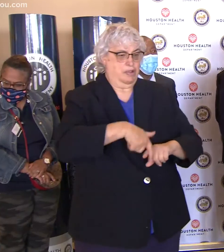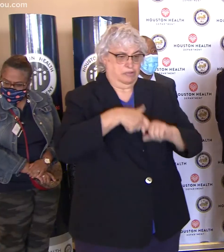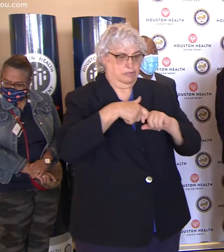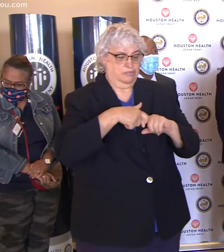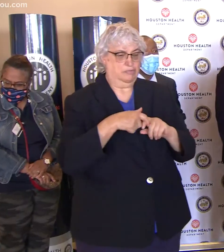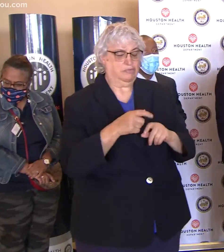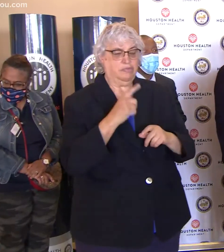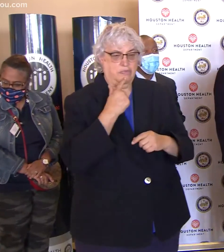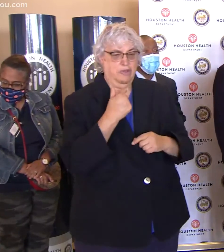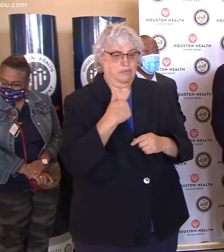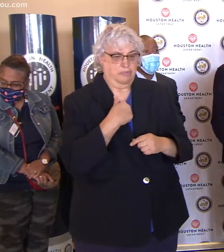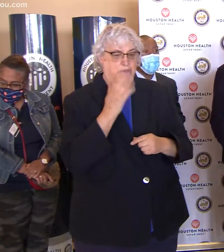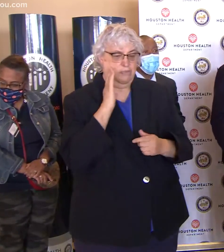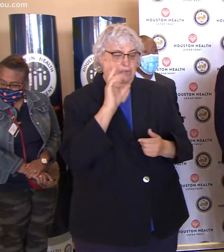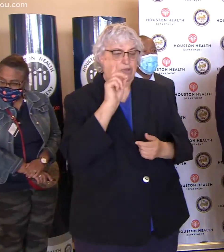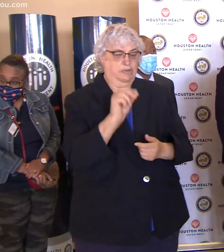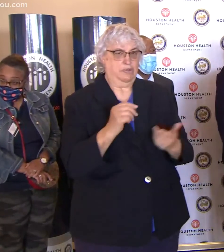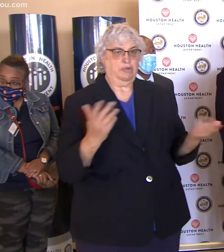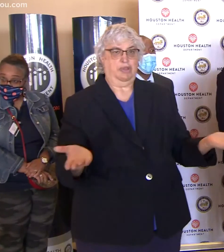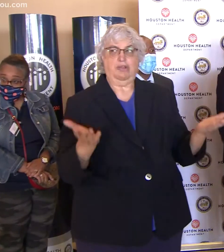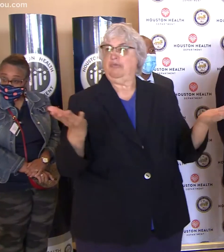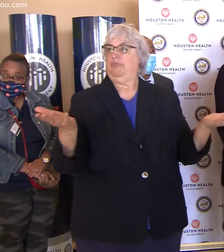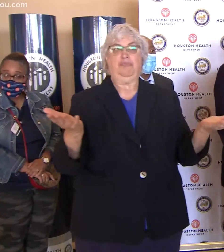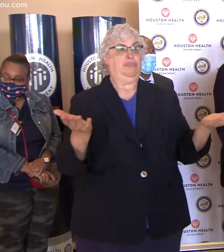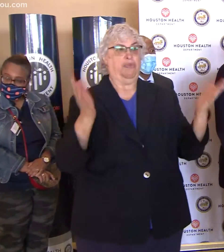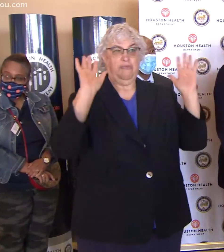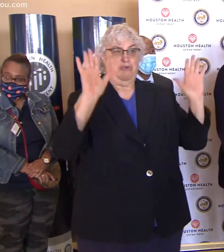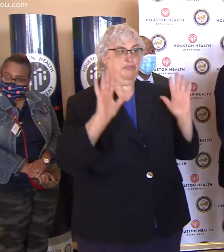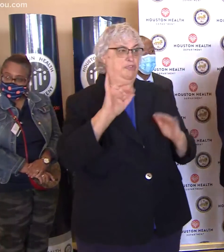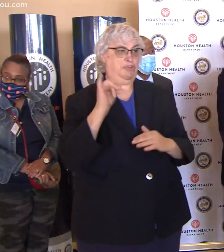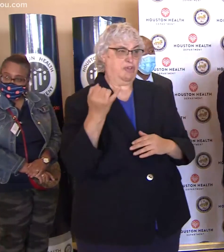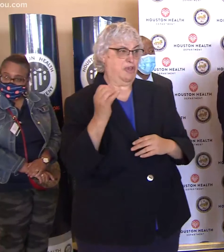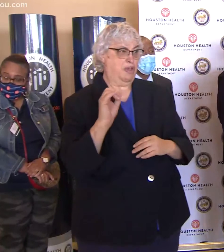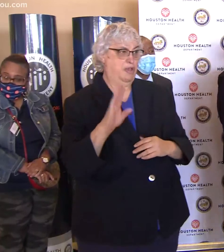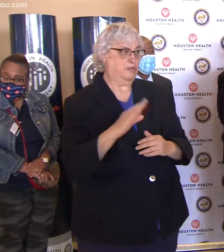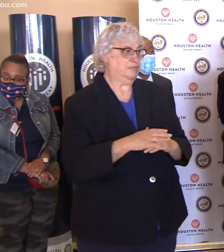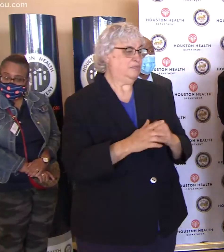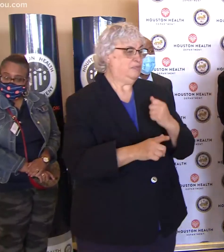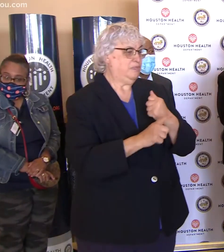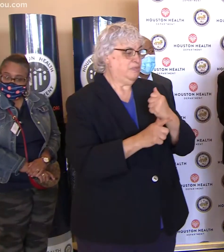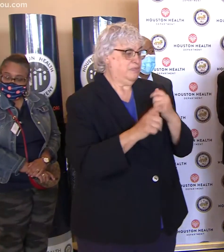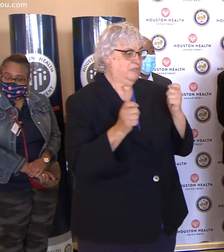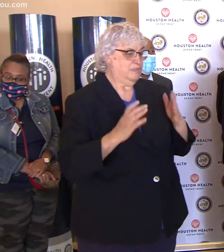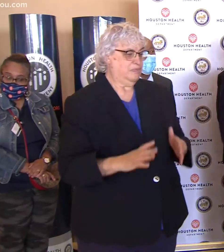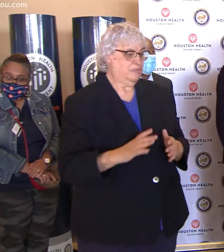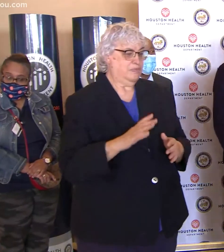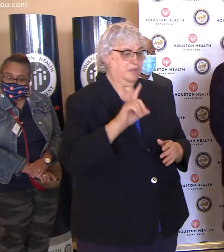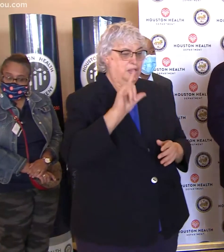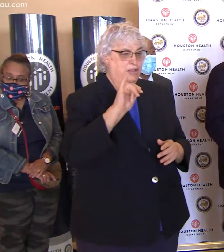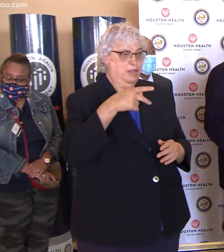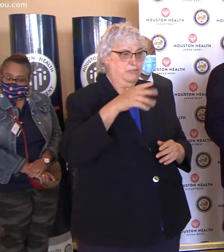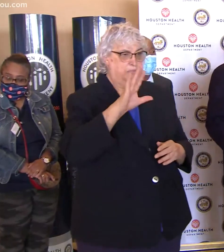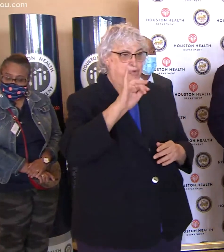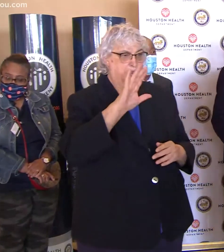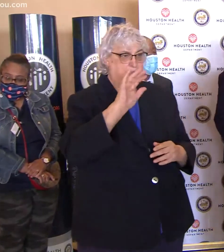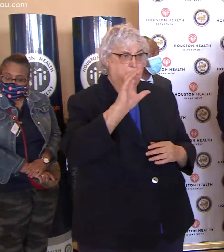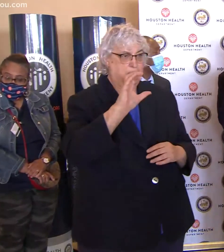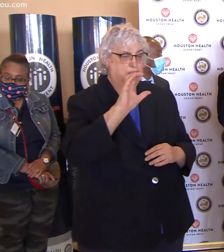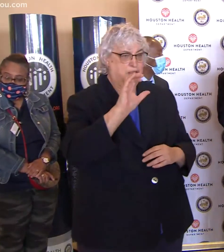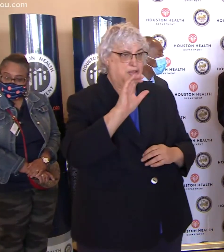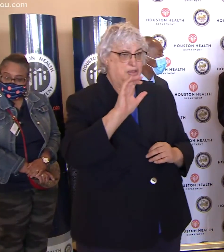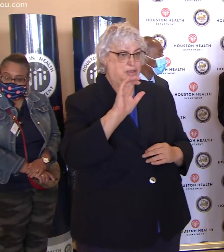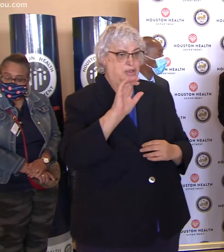assured me that they would come through, and as you can see, they came through. I want to acknowledge my Assistant Director, Decretia Limberick, who is actually in charge